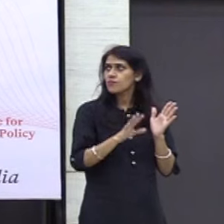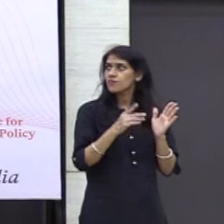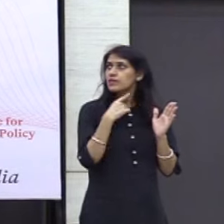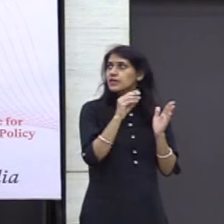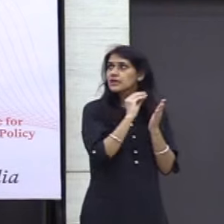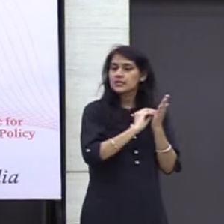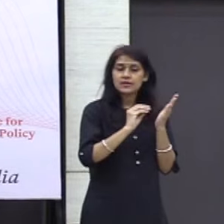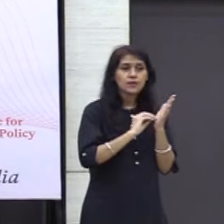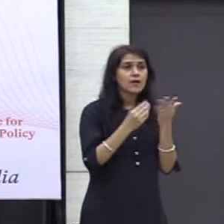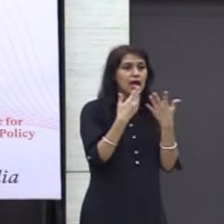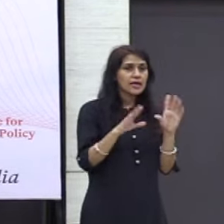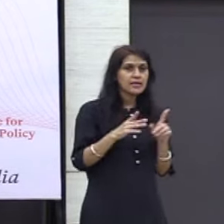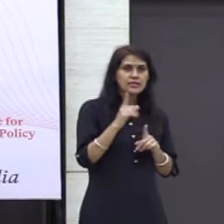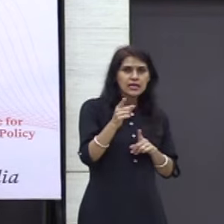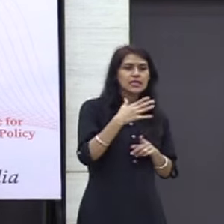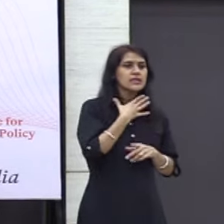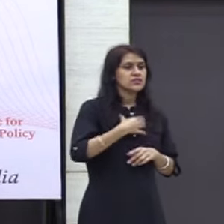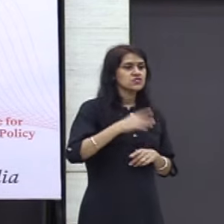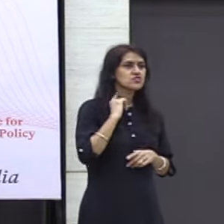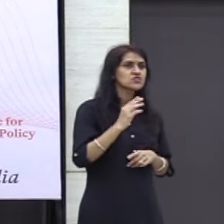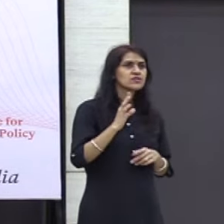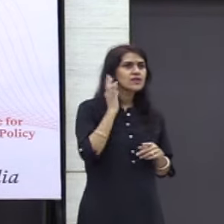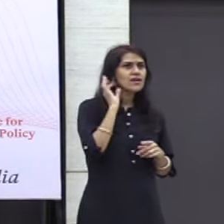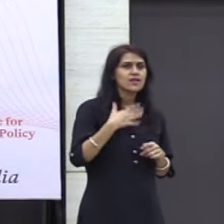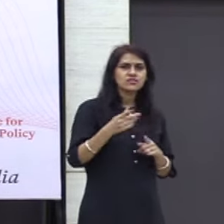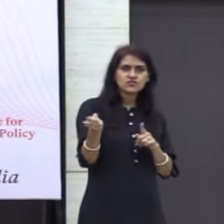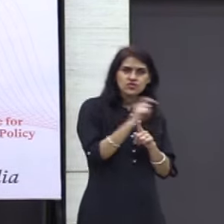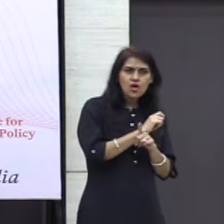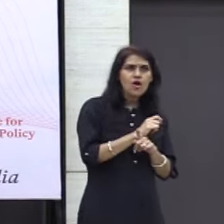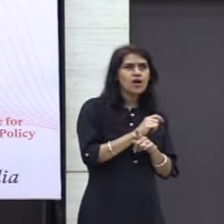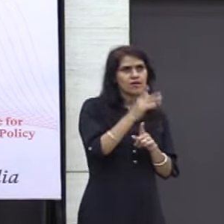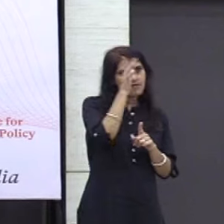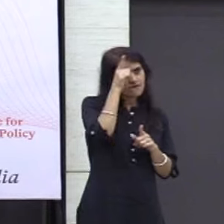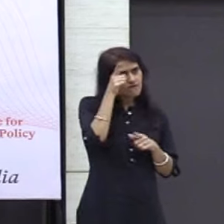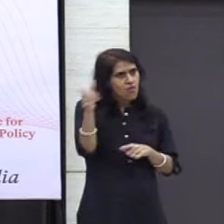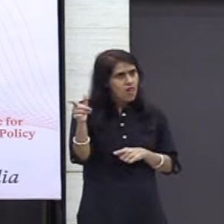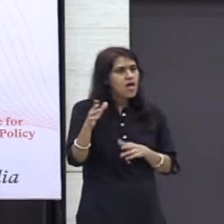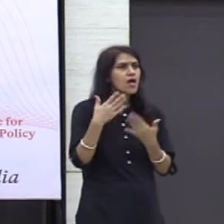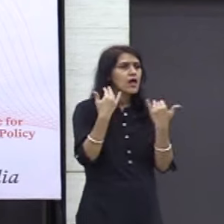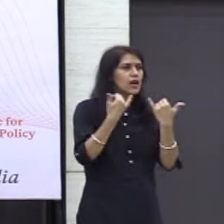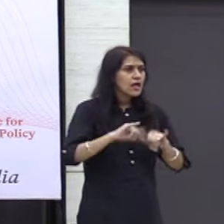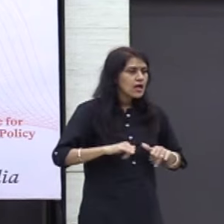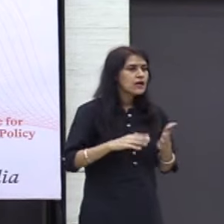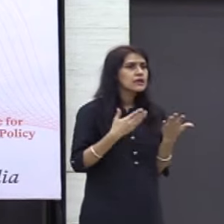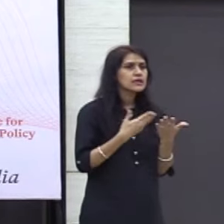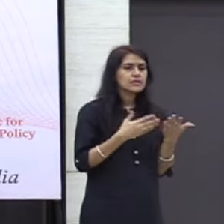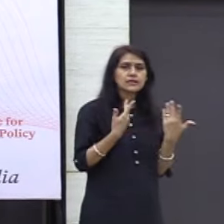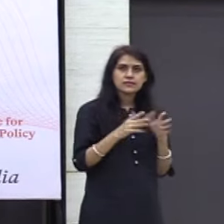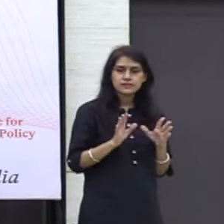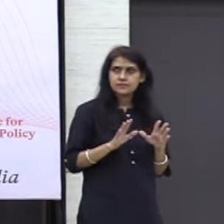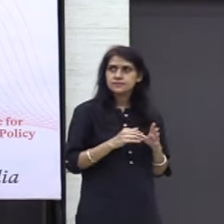commits any act of theft, snatching, cheating, 420. Unauthorized selling of tickets,